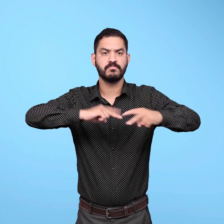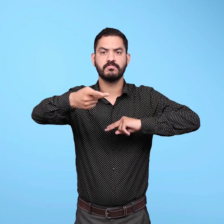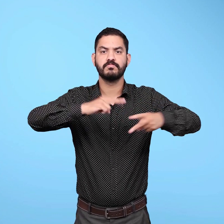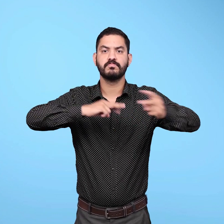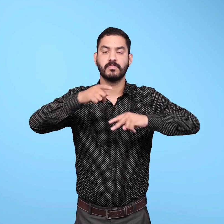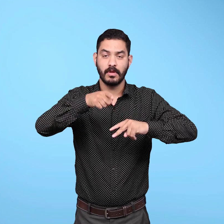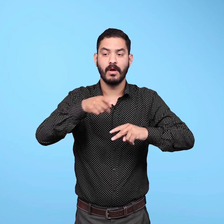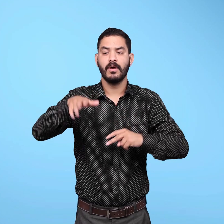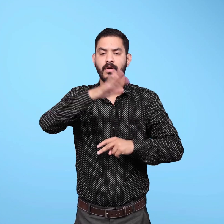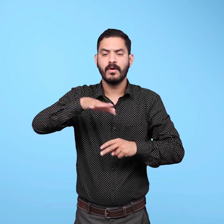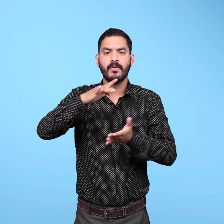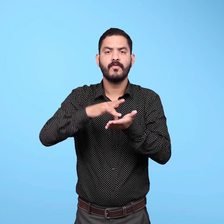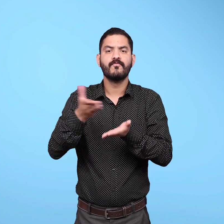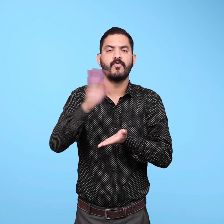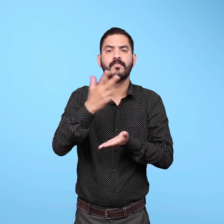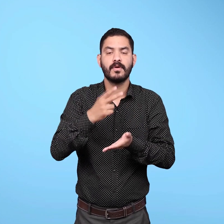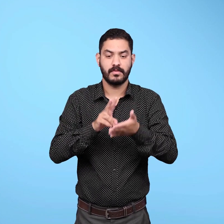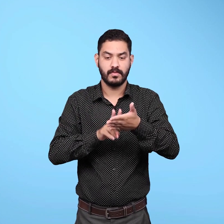and from north to south.